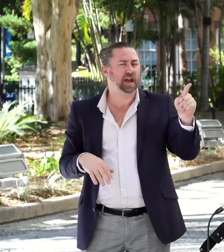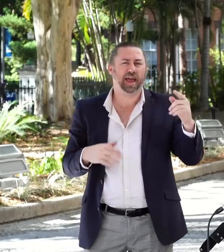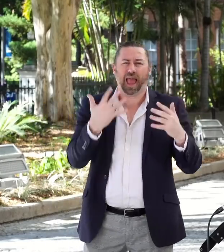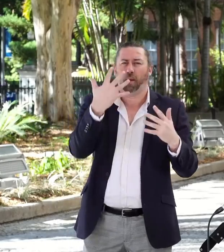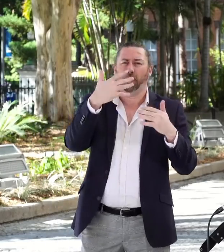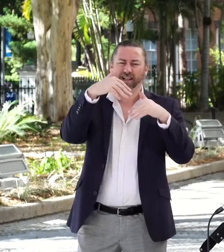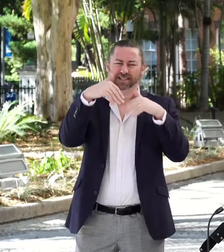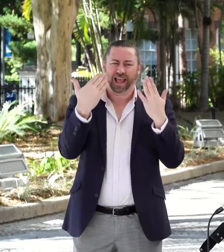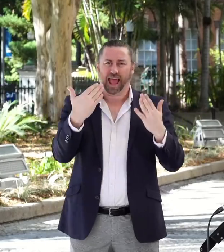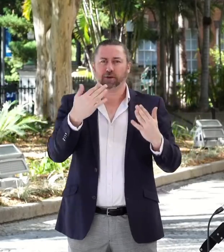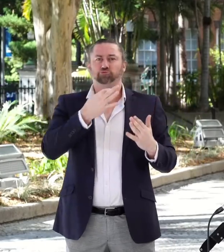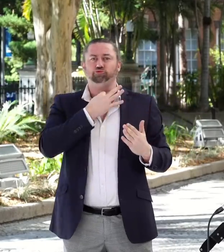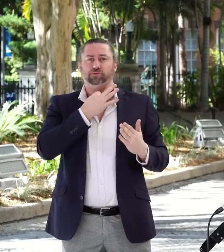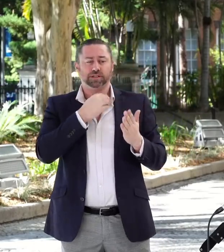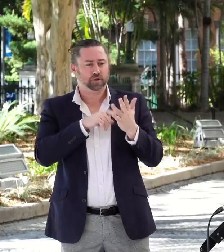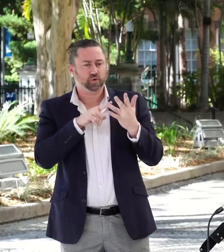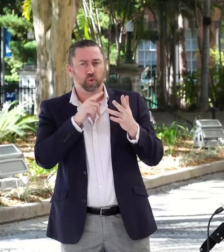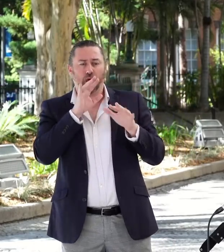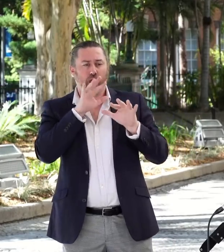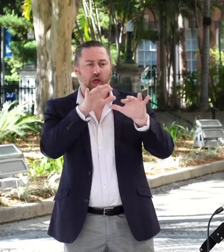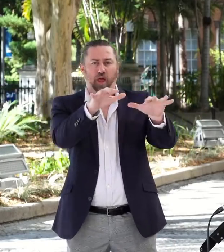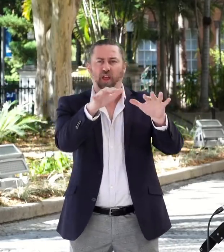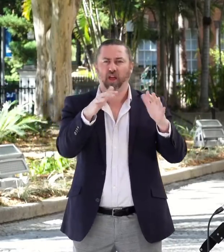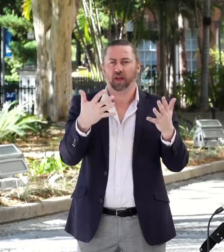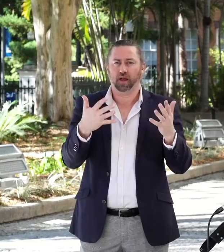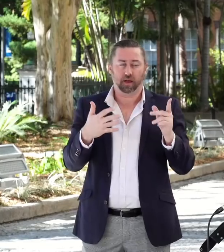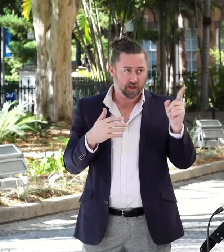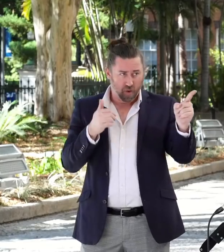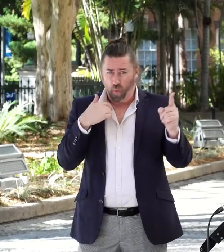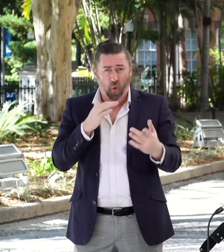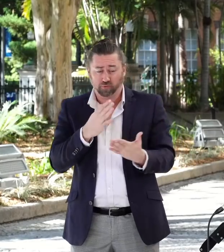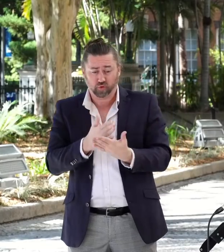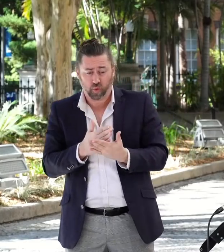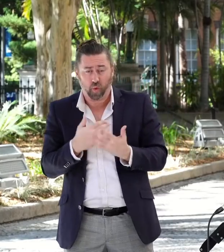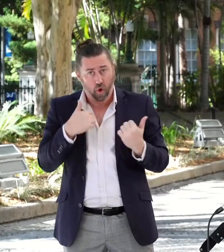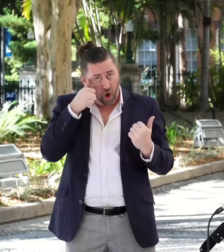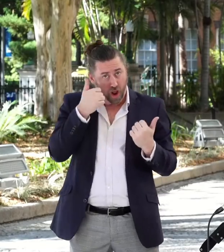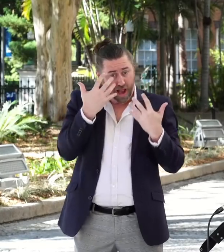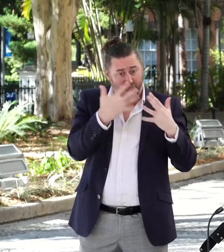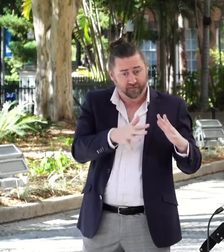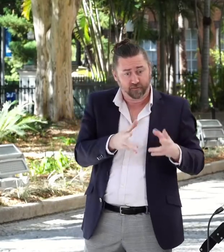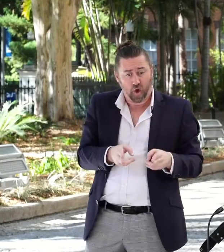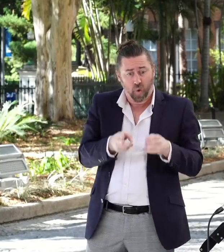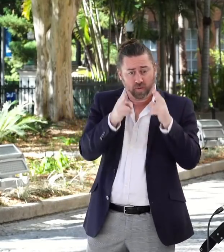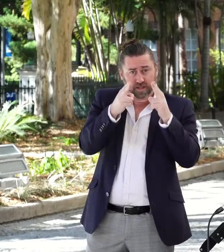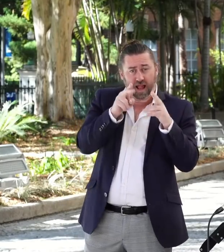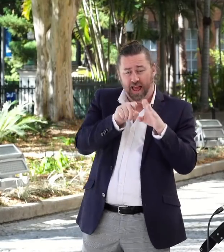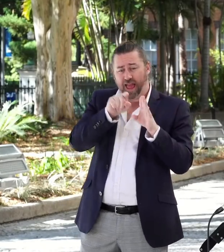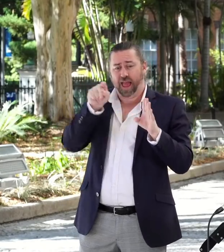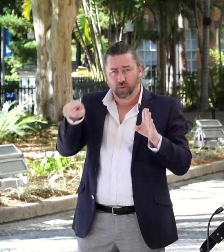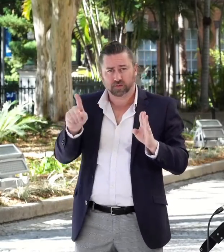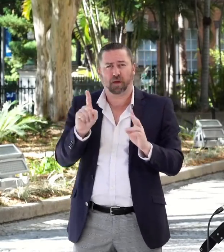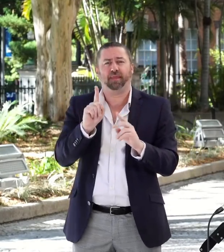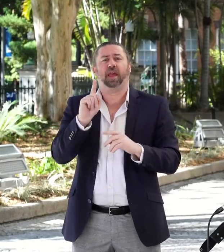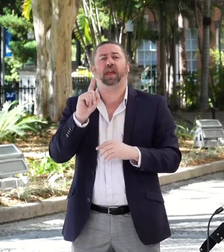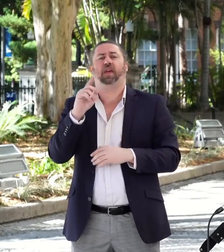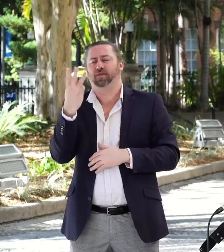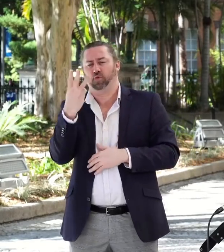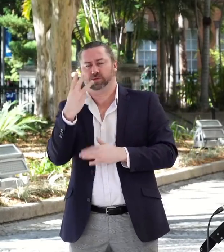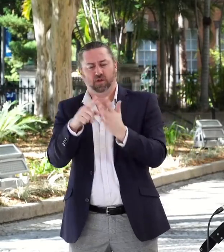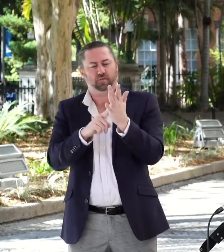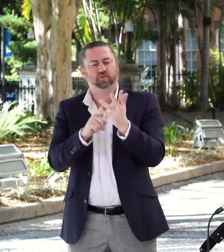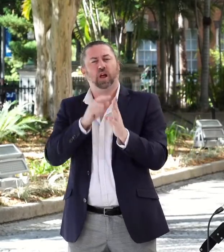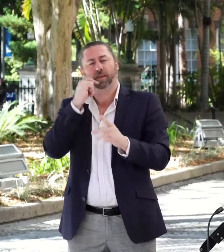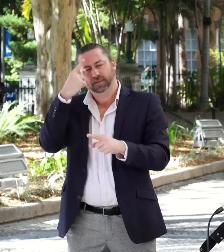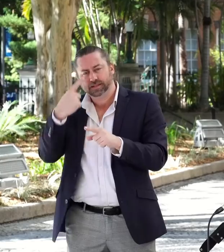Well, we're not sure of that. So we know he tested negative on his exit test, but he became unwell on the 13th. So